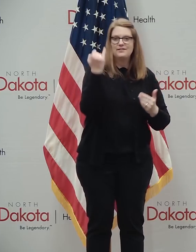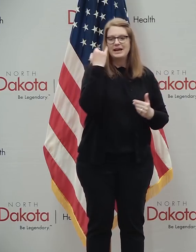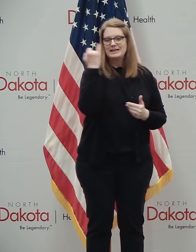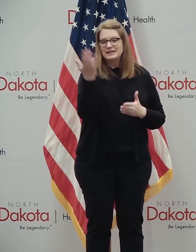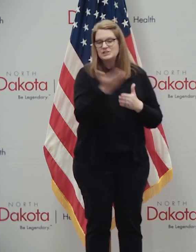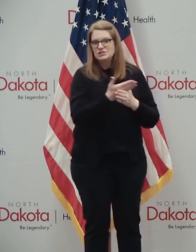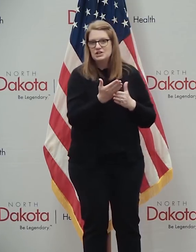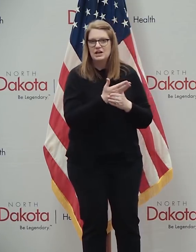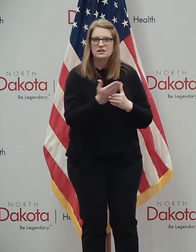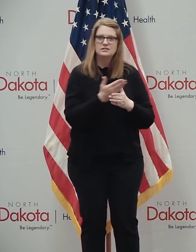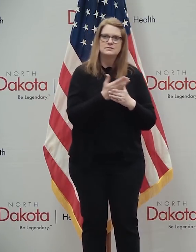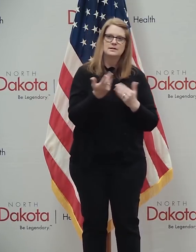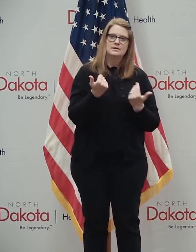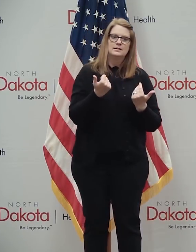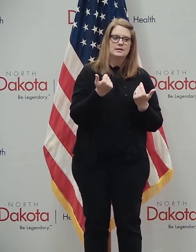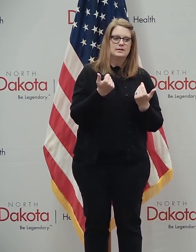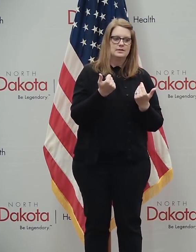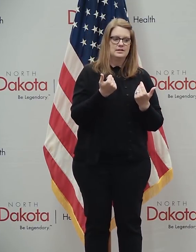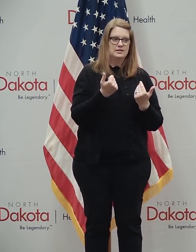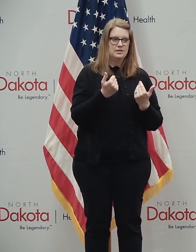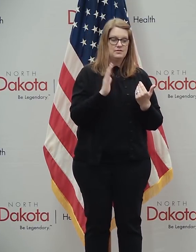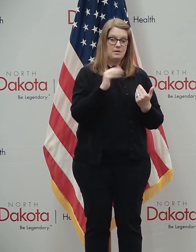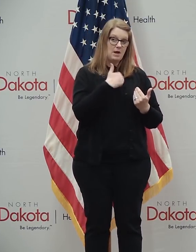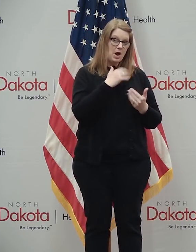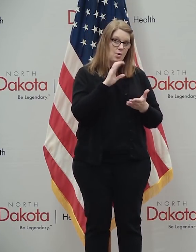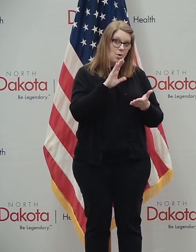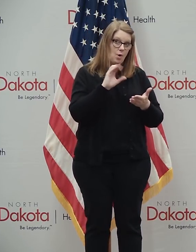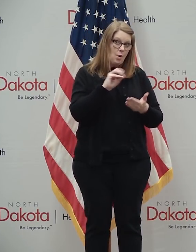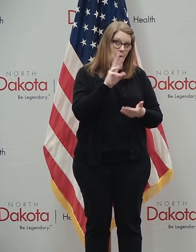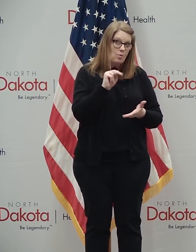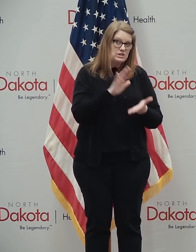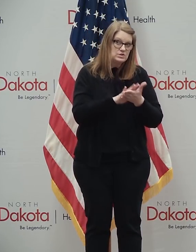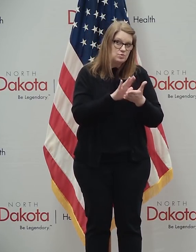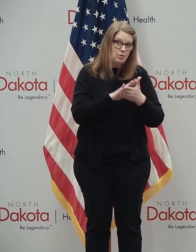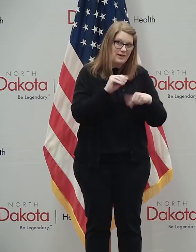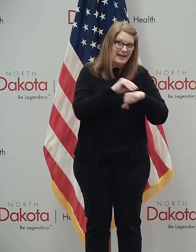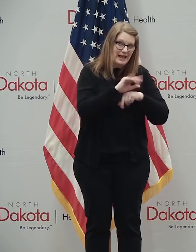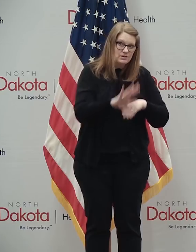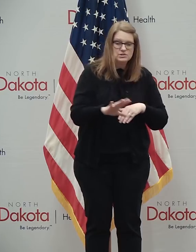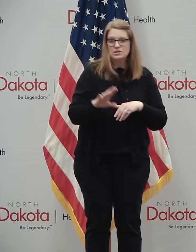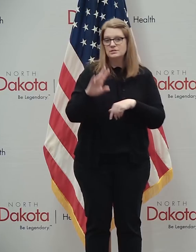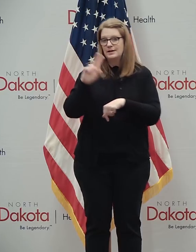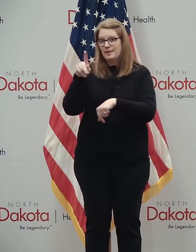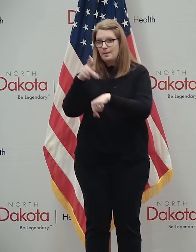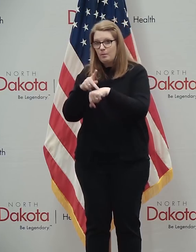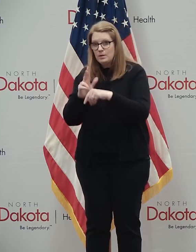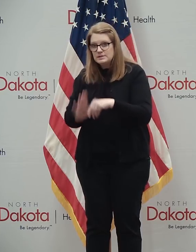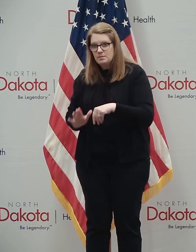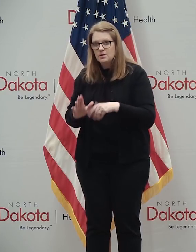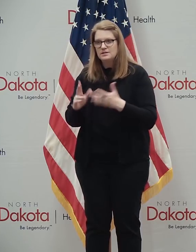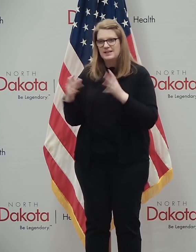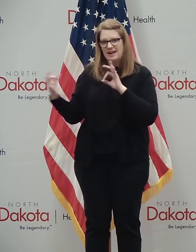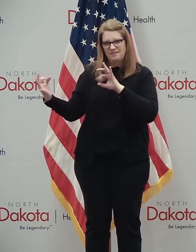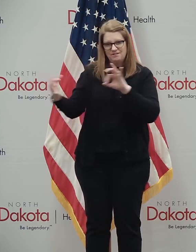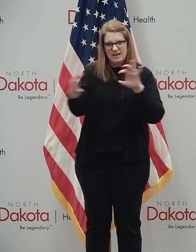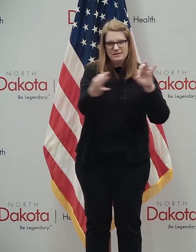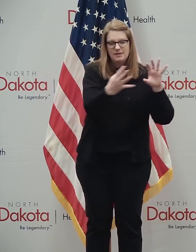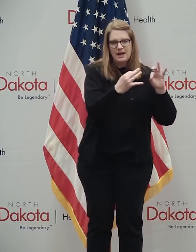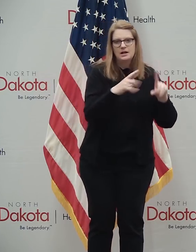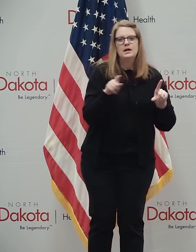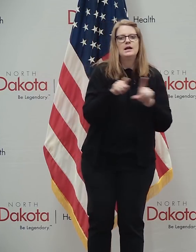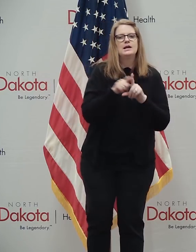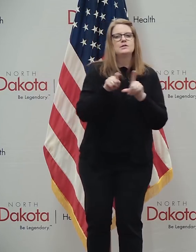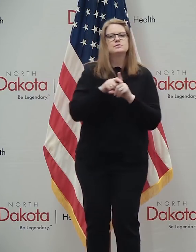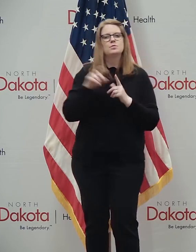some best practices from our own school counselors that we've reached out to, our high school principals, as well as some national conversation that's going